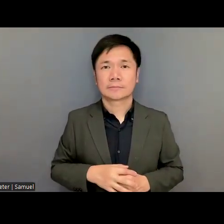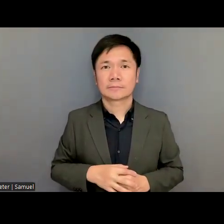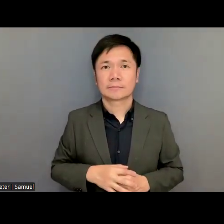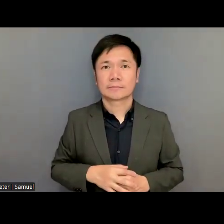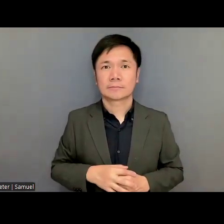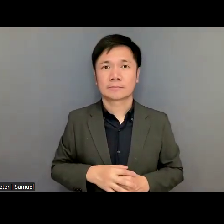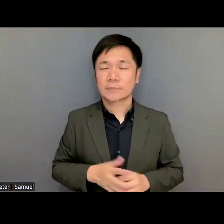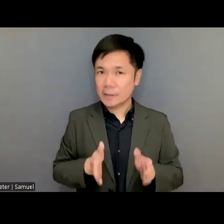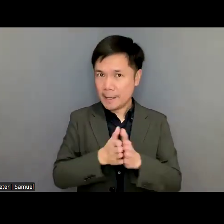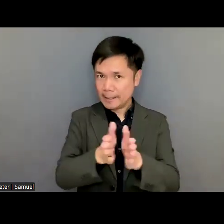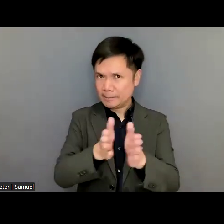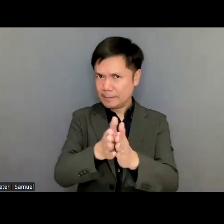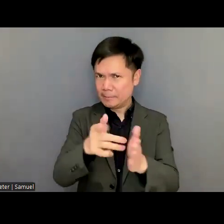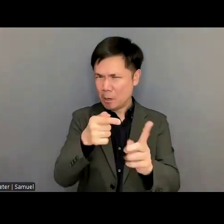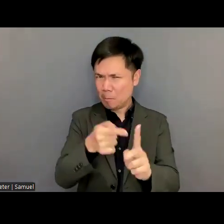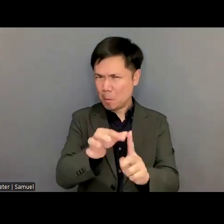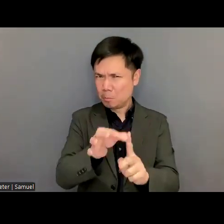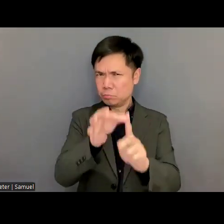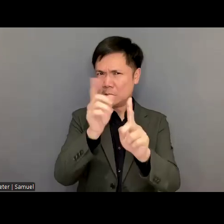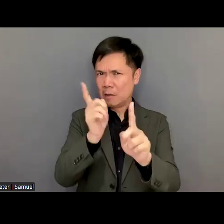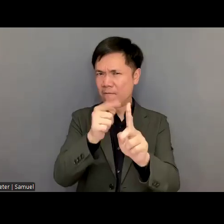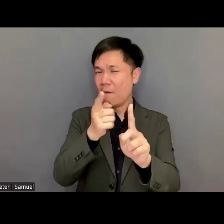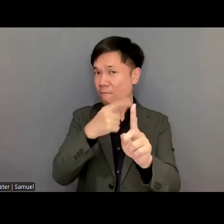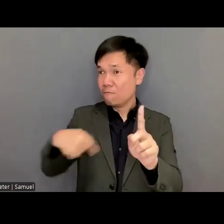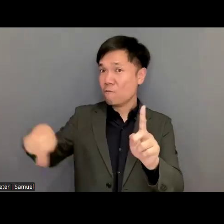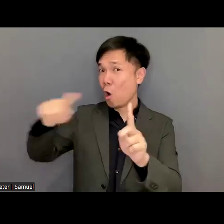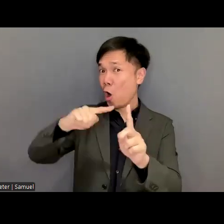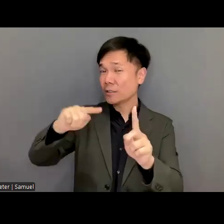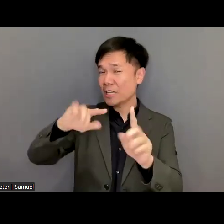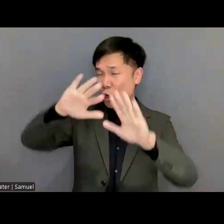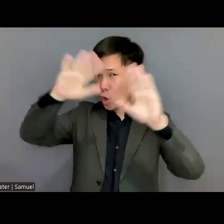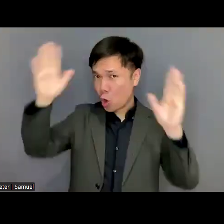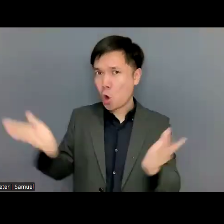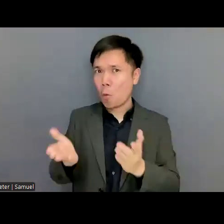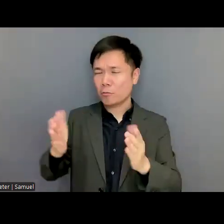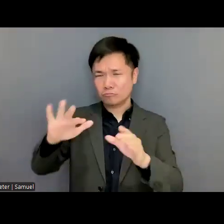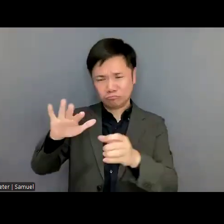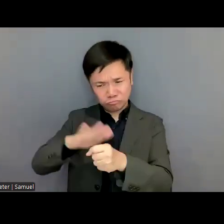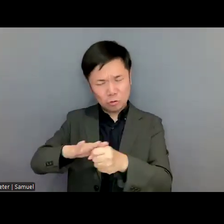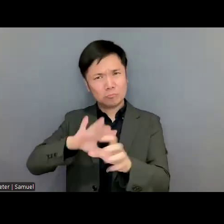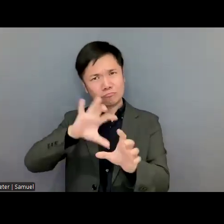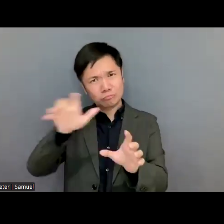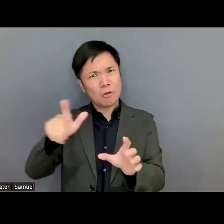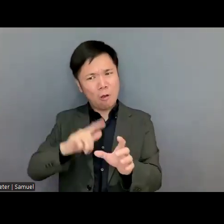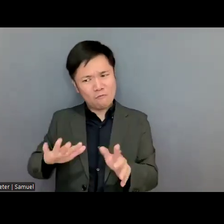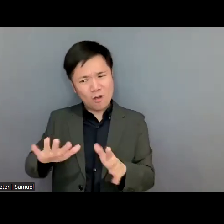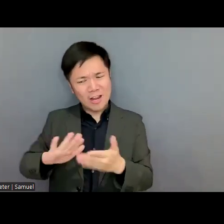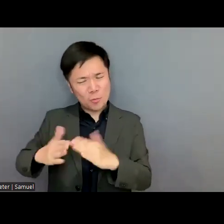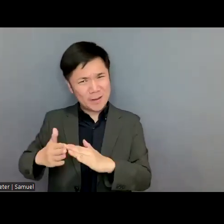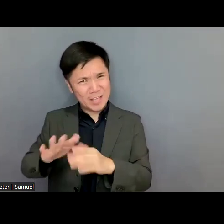the things that the stakeholders from the global level to the regional level and to the grassroots